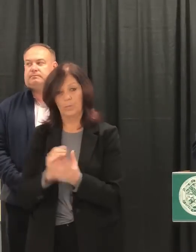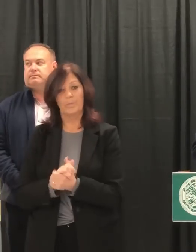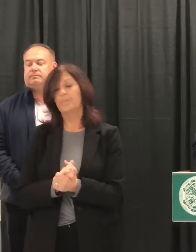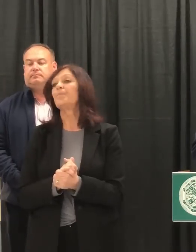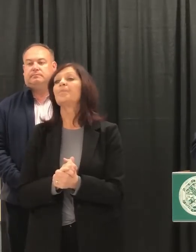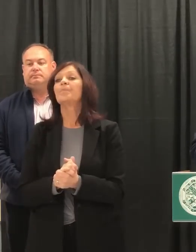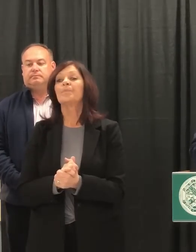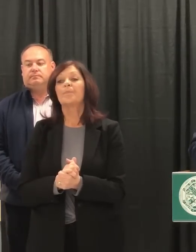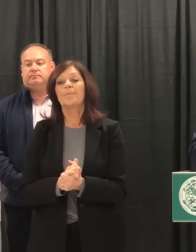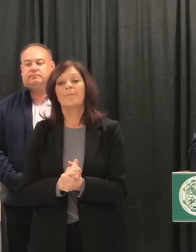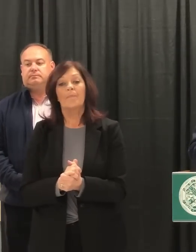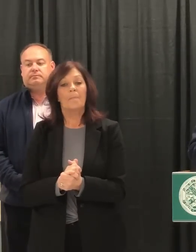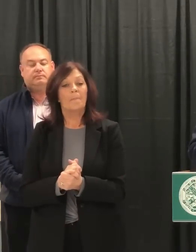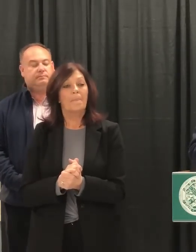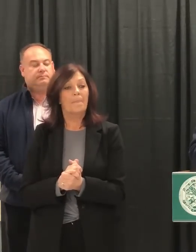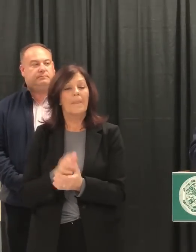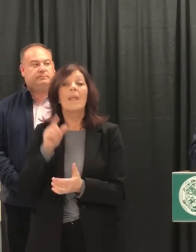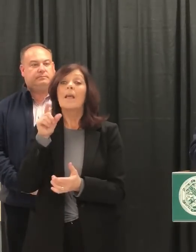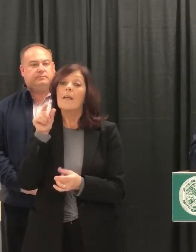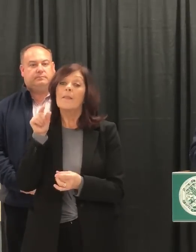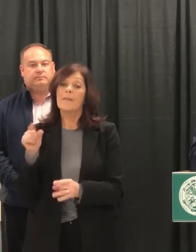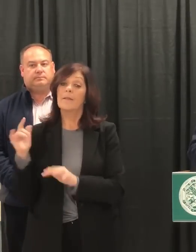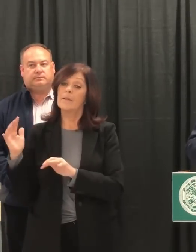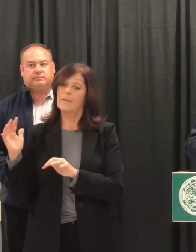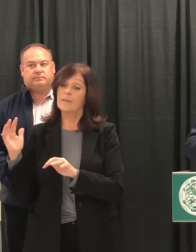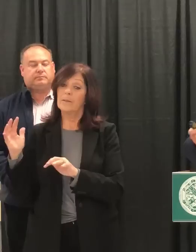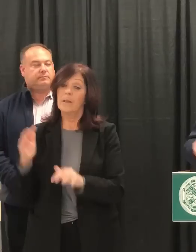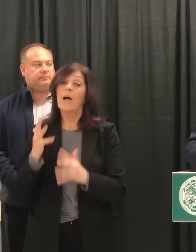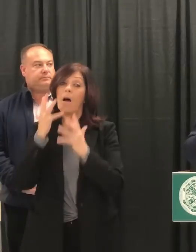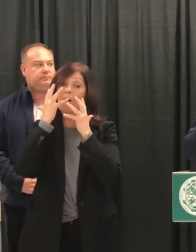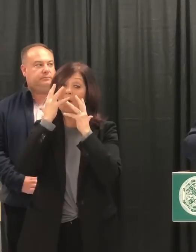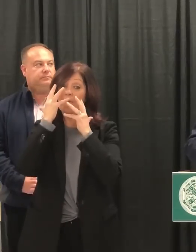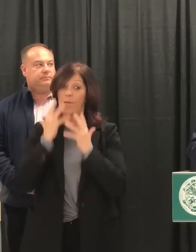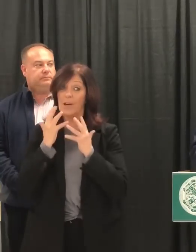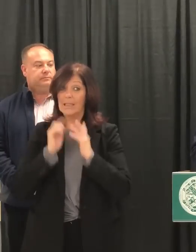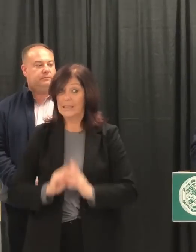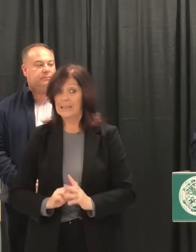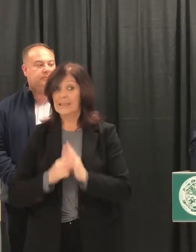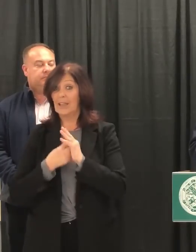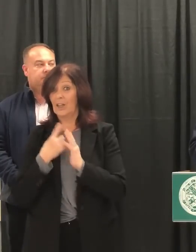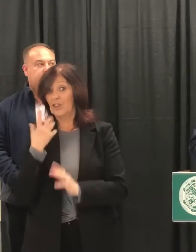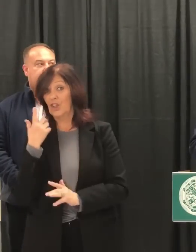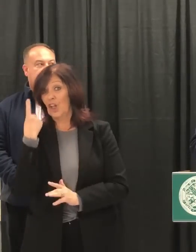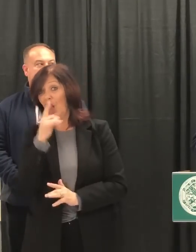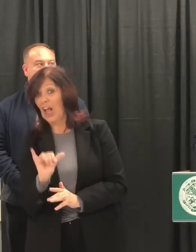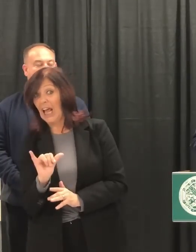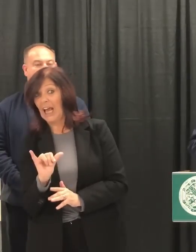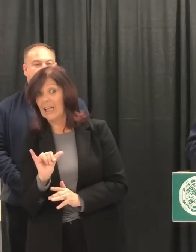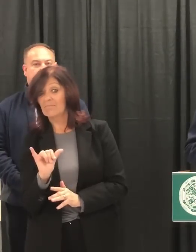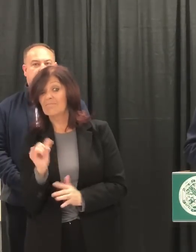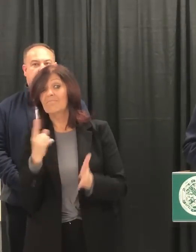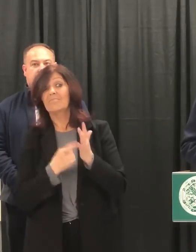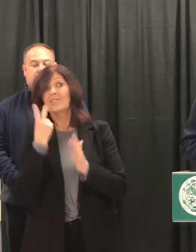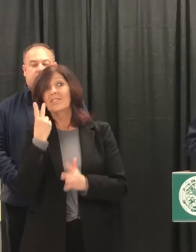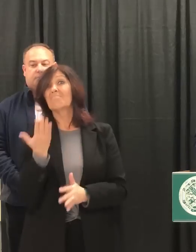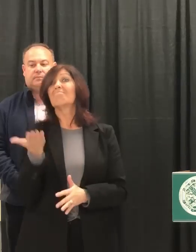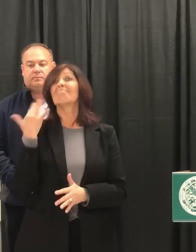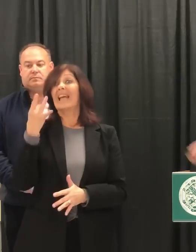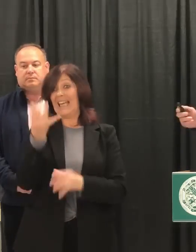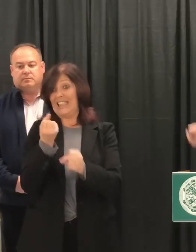Sheriff's Office in this storm, which unfortunately is starting to look a lot like the storm that we saw 8 years